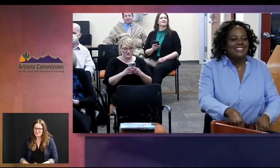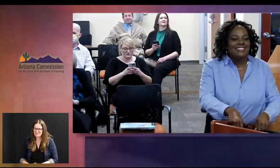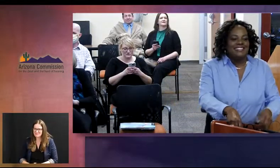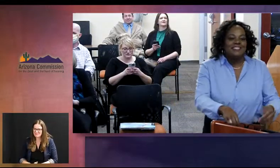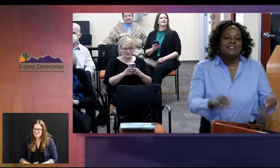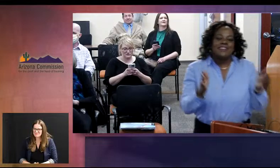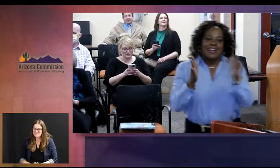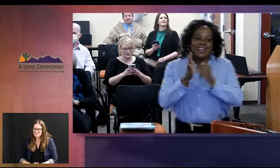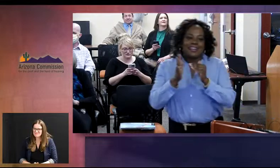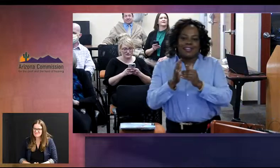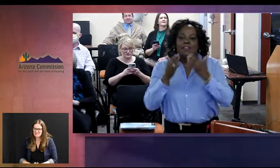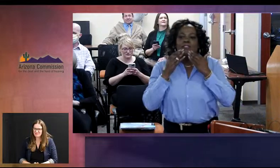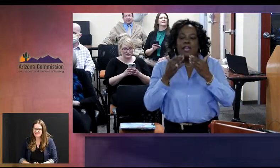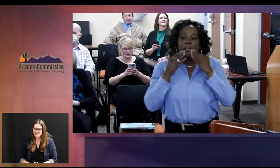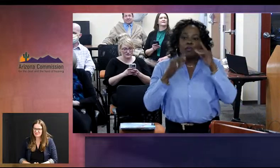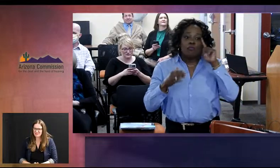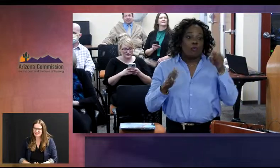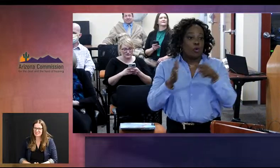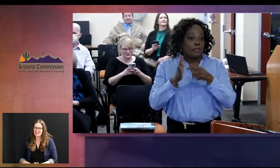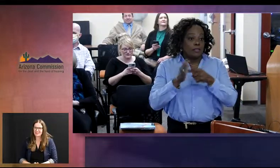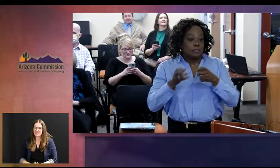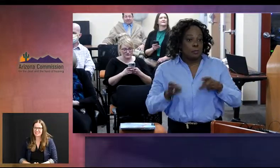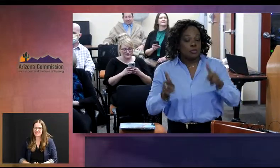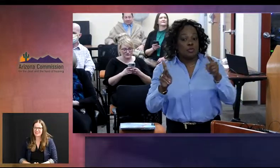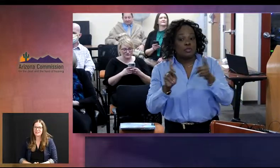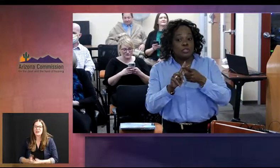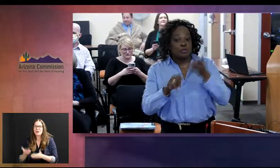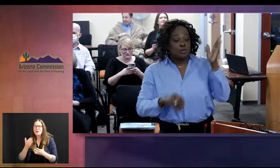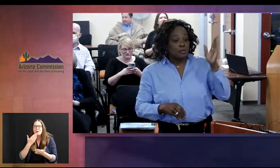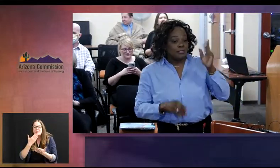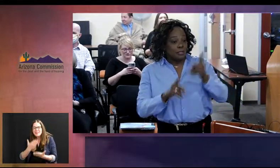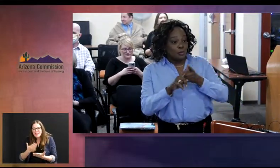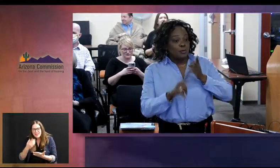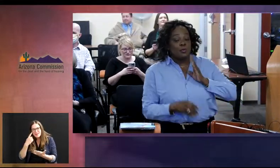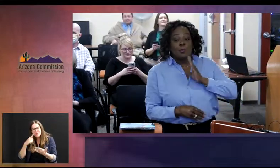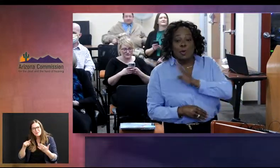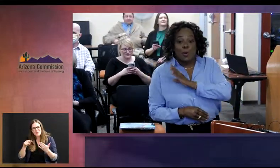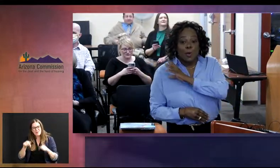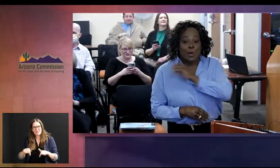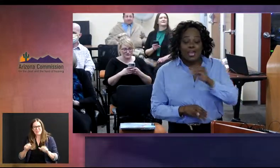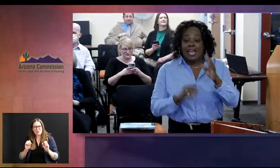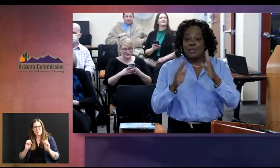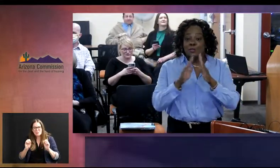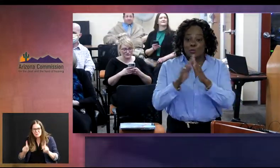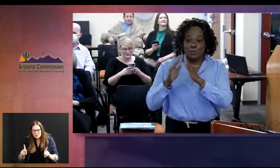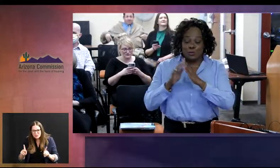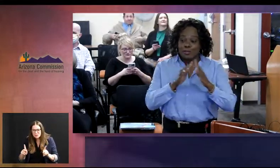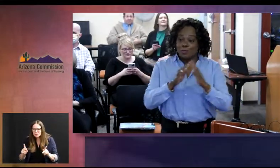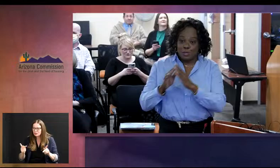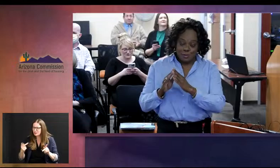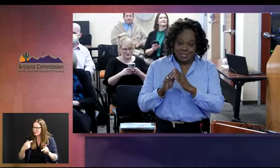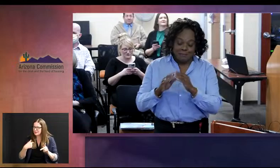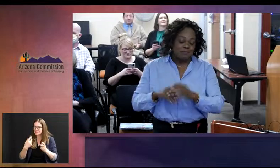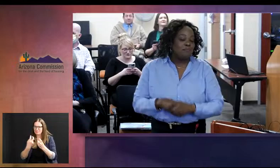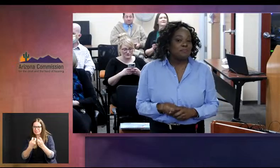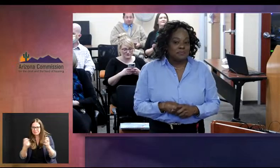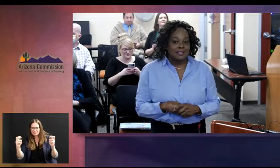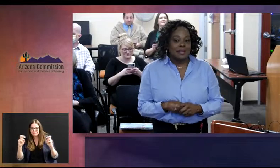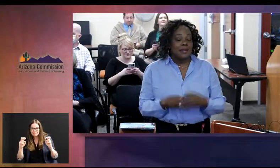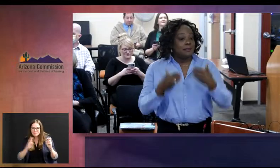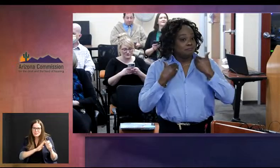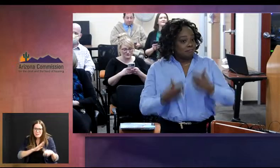Okay, I'm back. Again, thank you so much for this opportunity to present to the board and to the